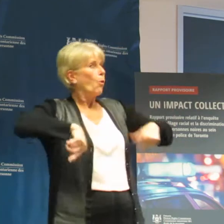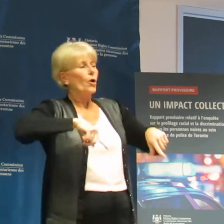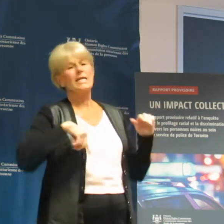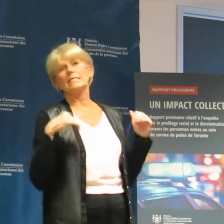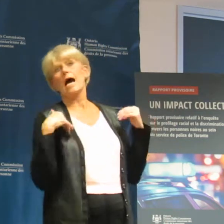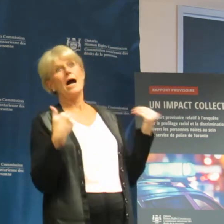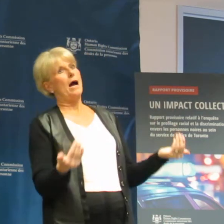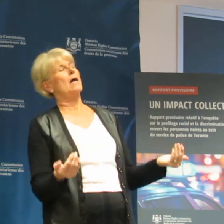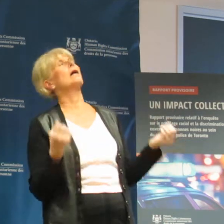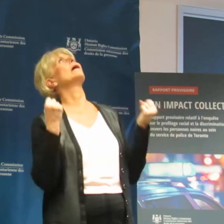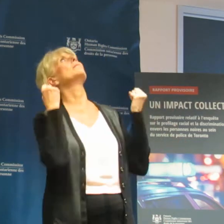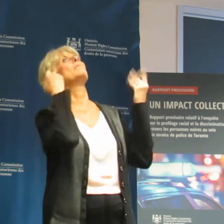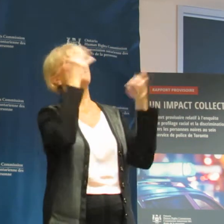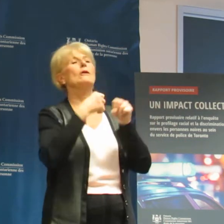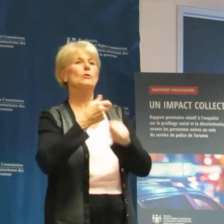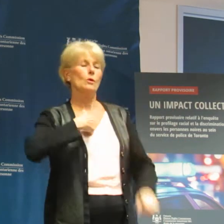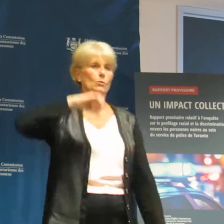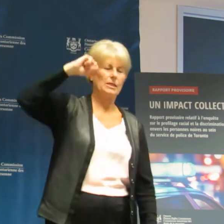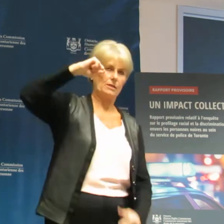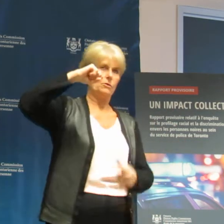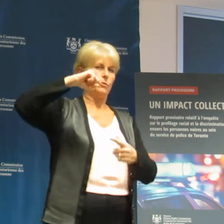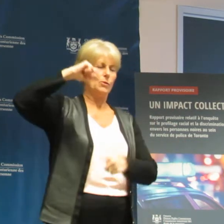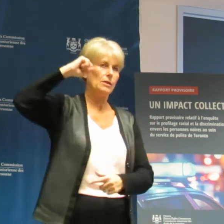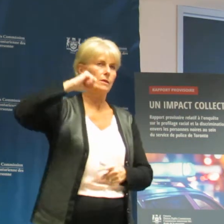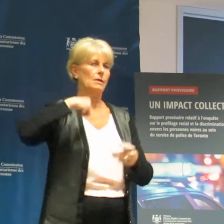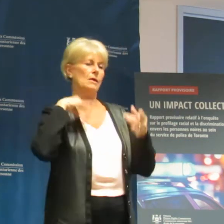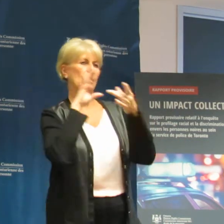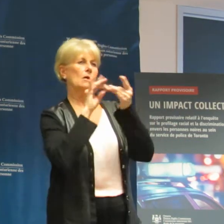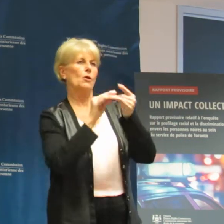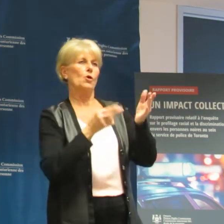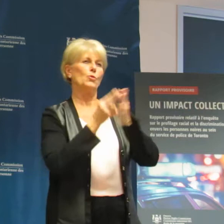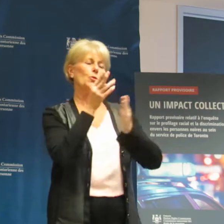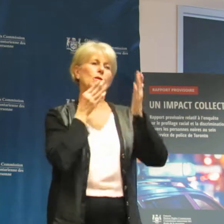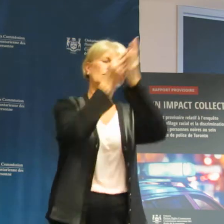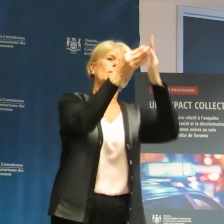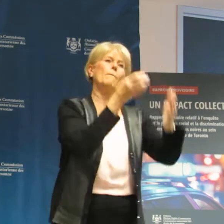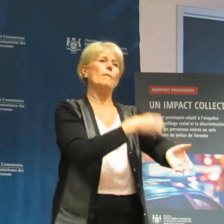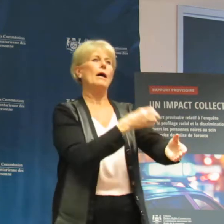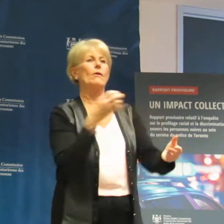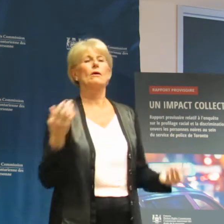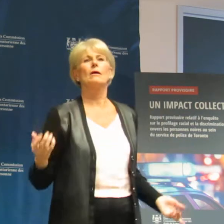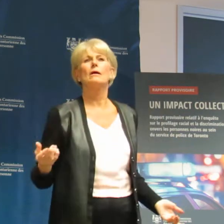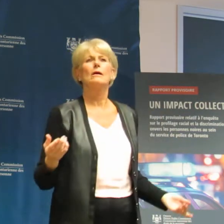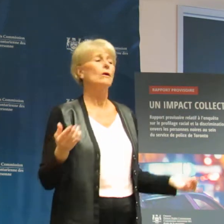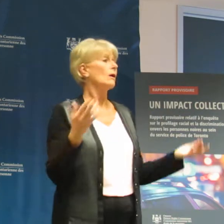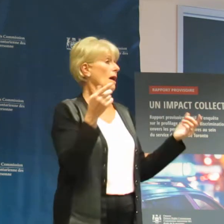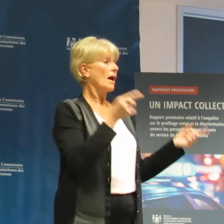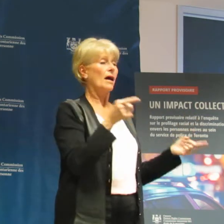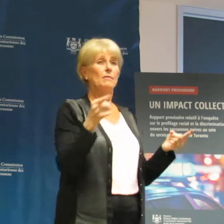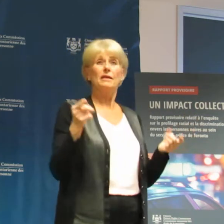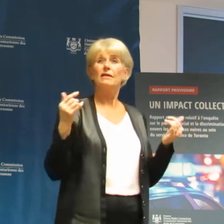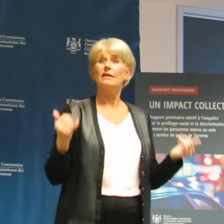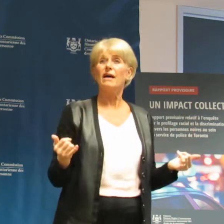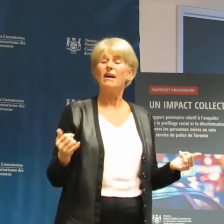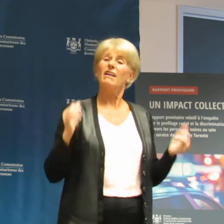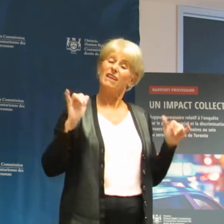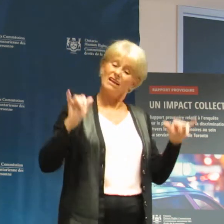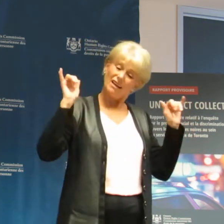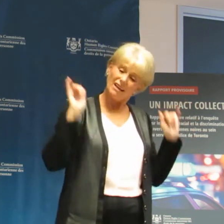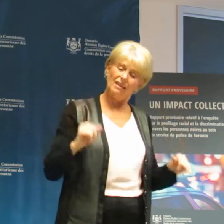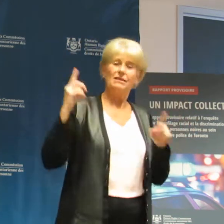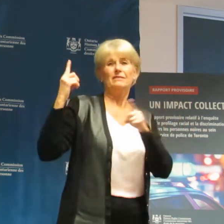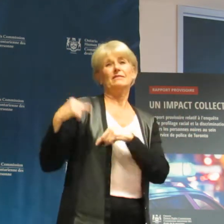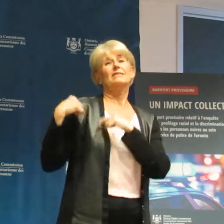after decades of resistance and speaking truth to power. What is happening now has been happening